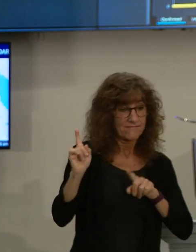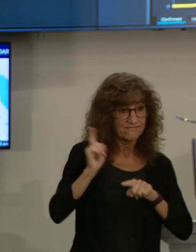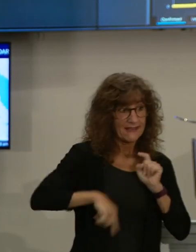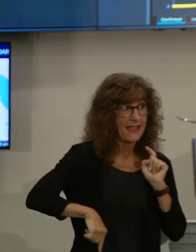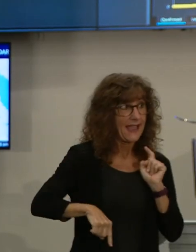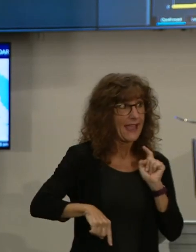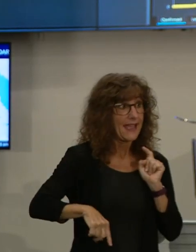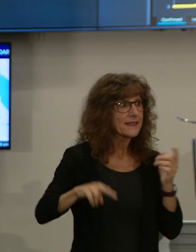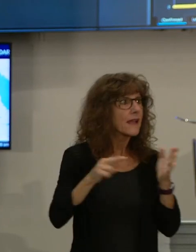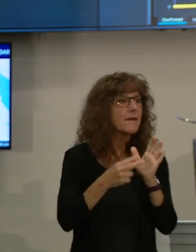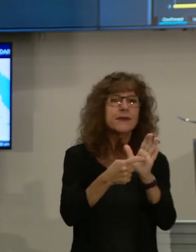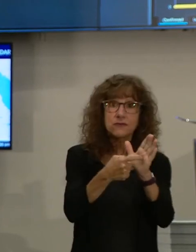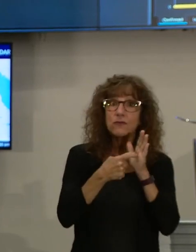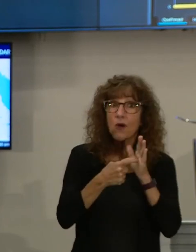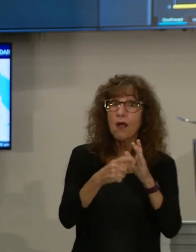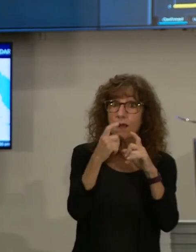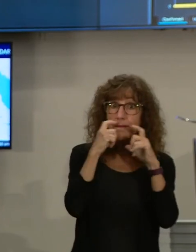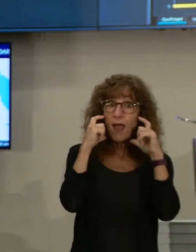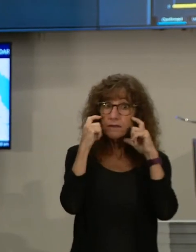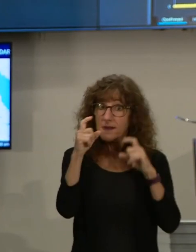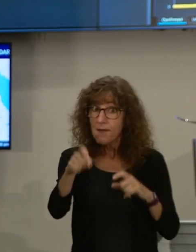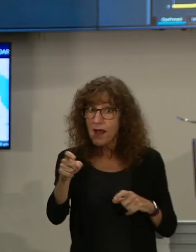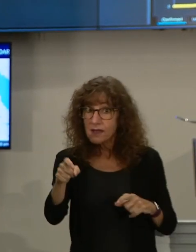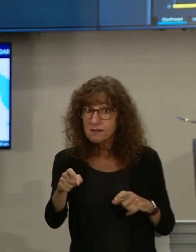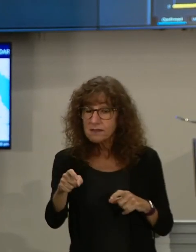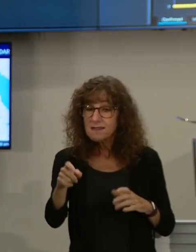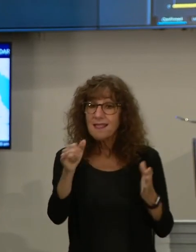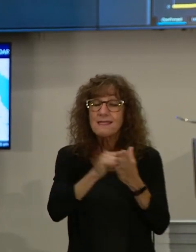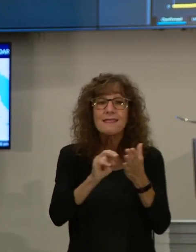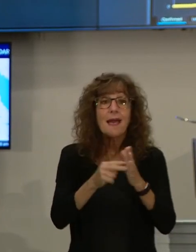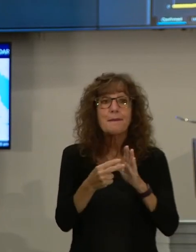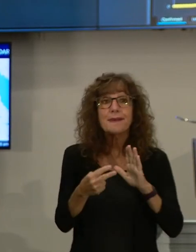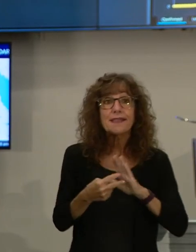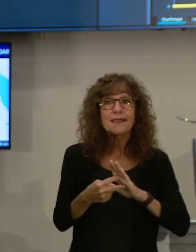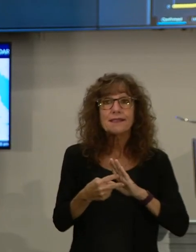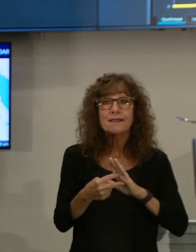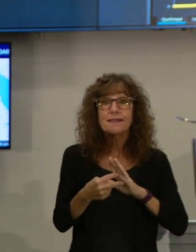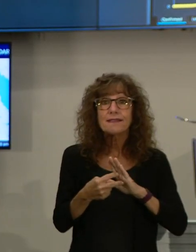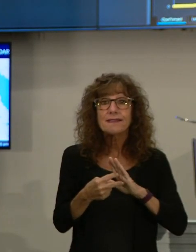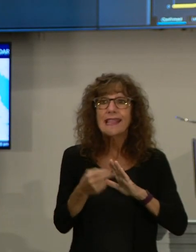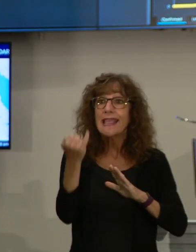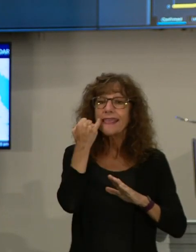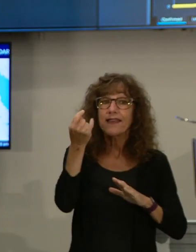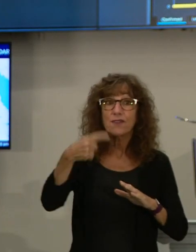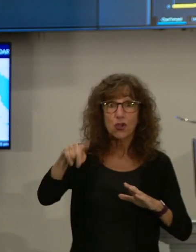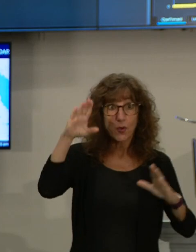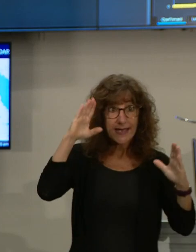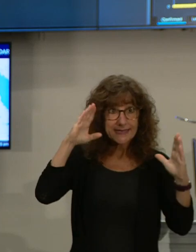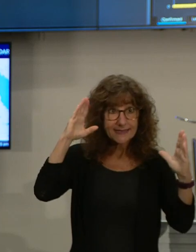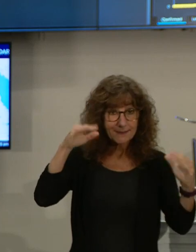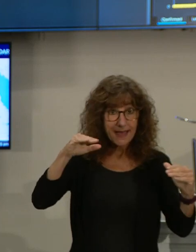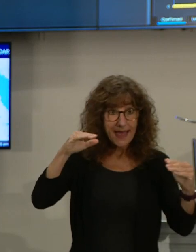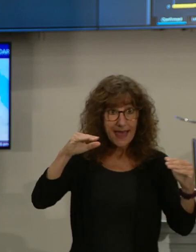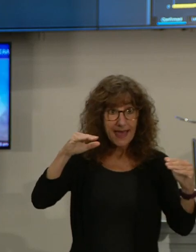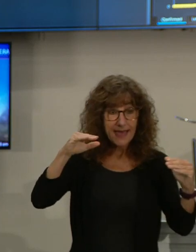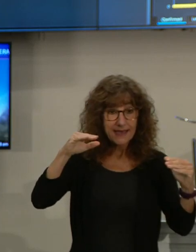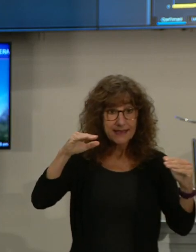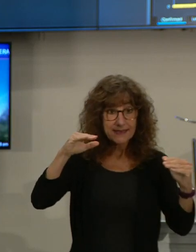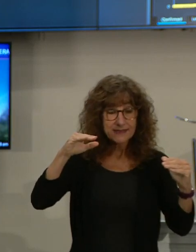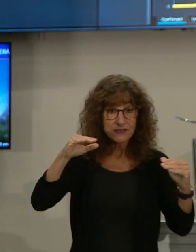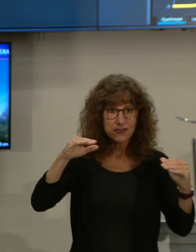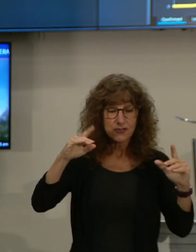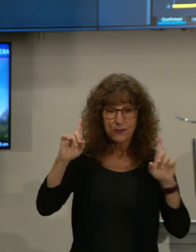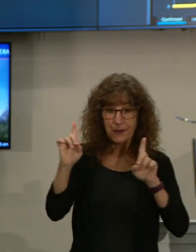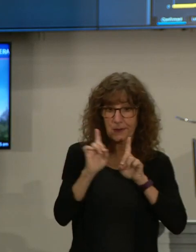possible, you must wear a mask. This essentially means if you expect to come in within 6 feet